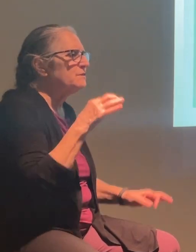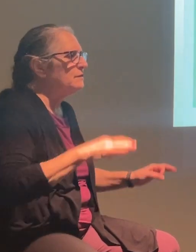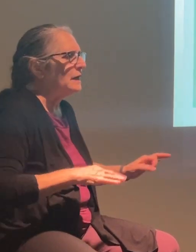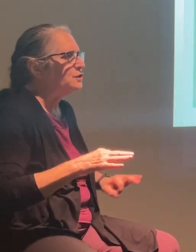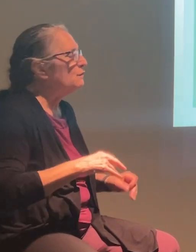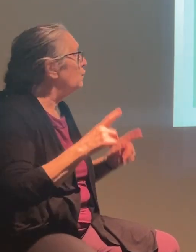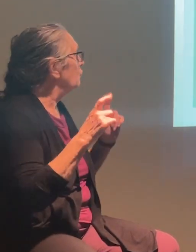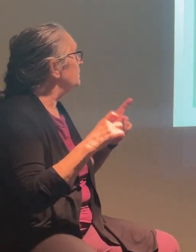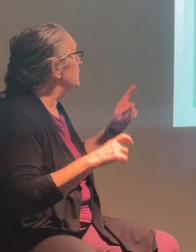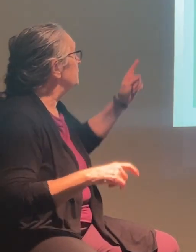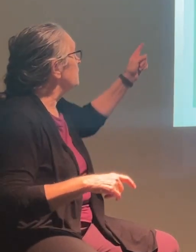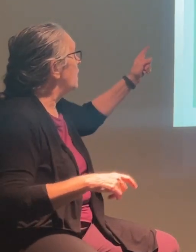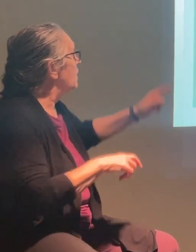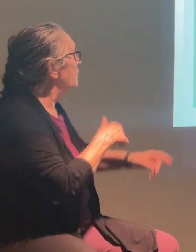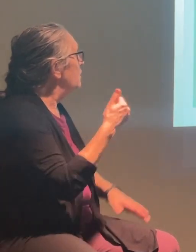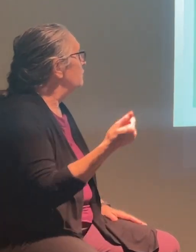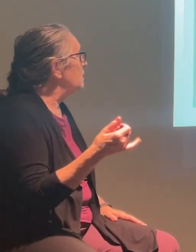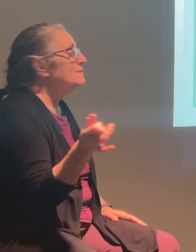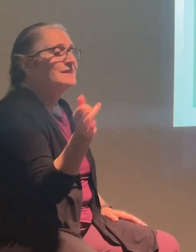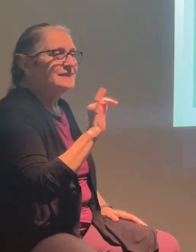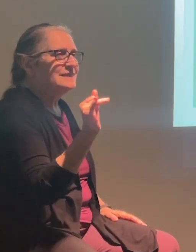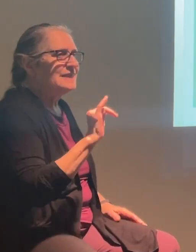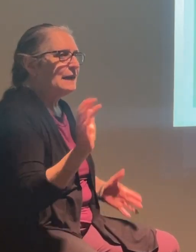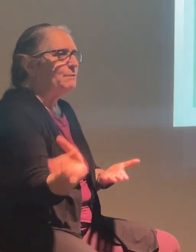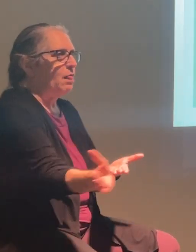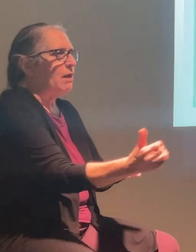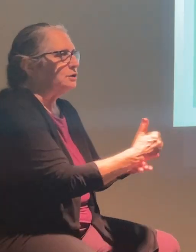other ones from the shoot. All this is from the same collection.